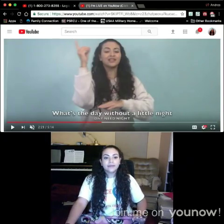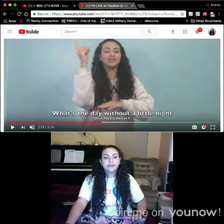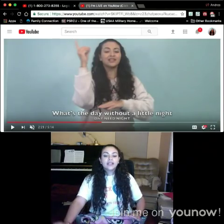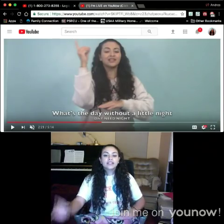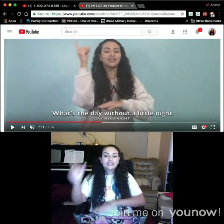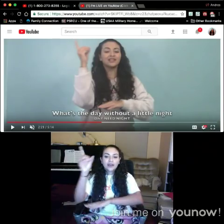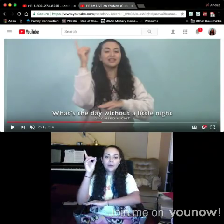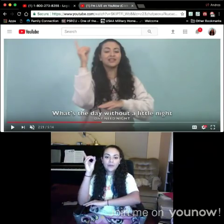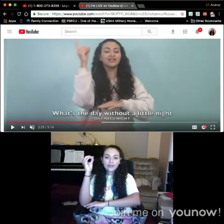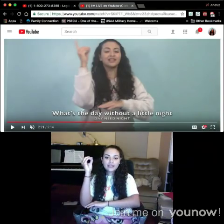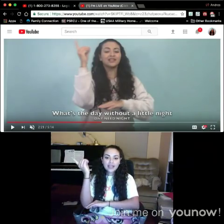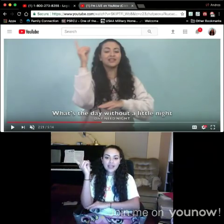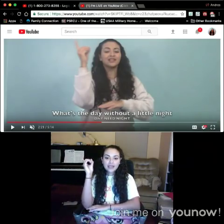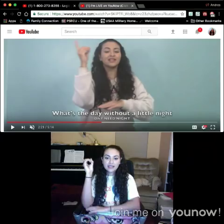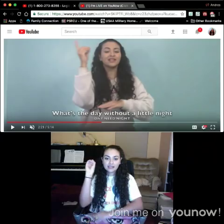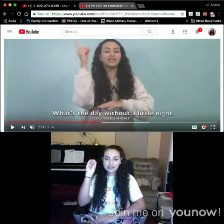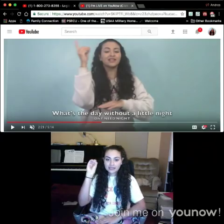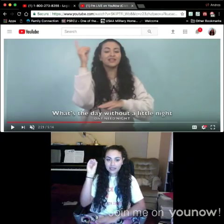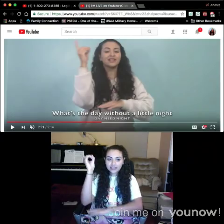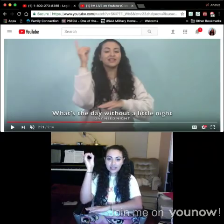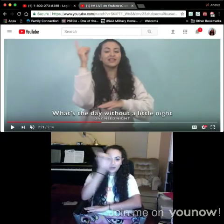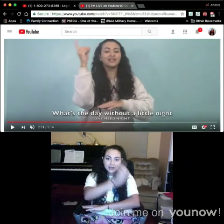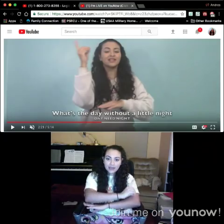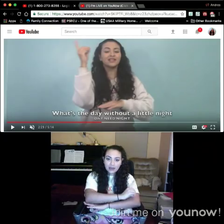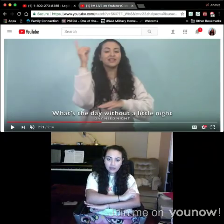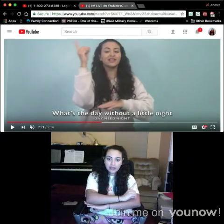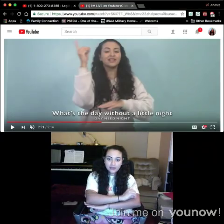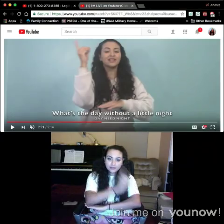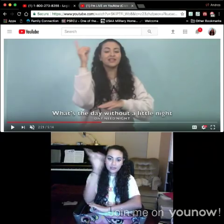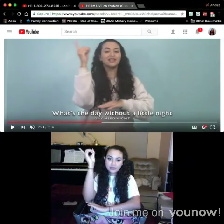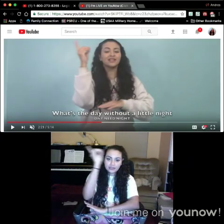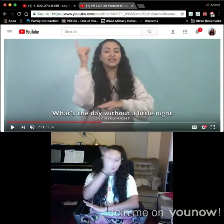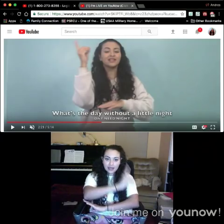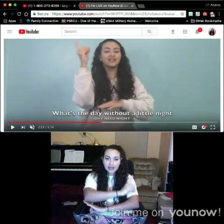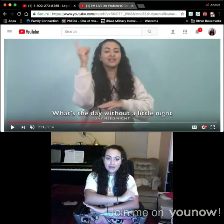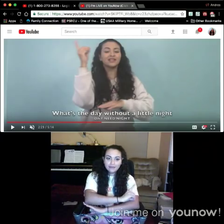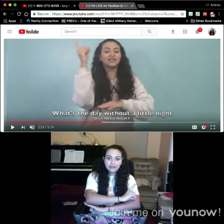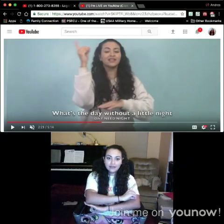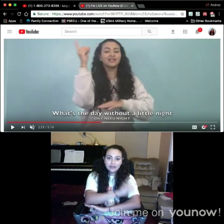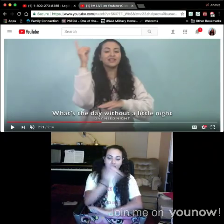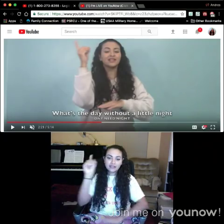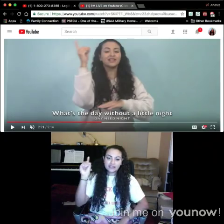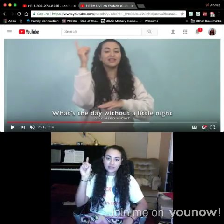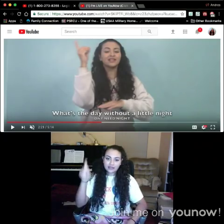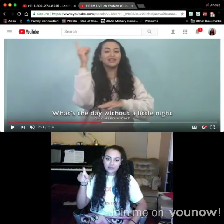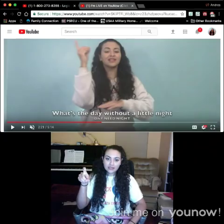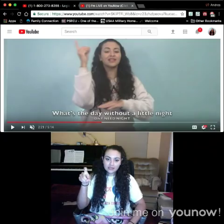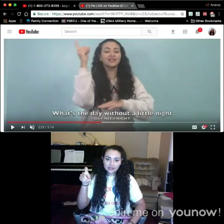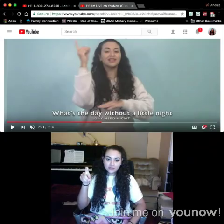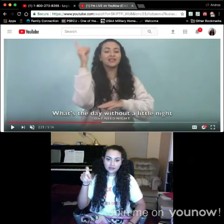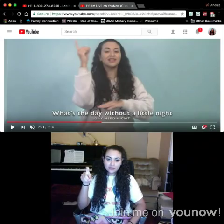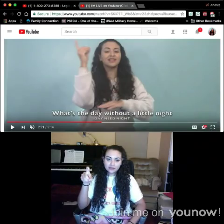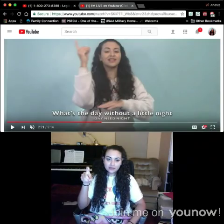idiom. So, day is a D hand shape coming down like a day. And then I sign